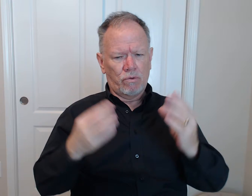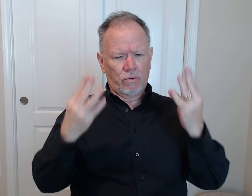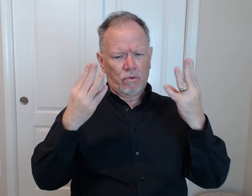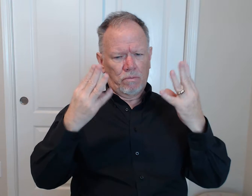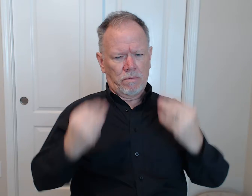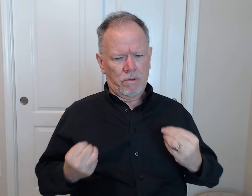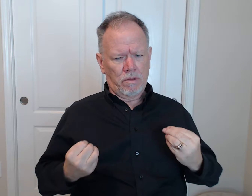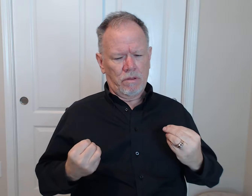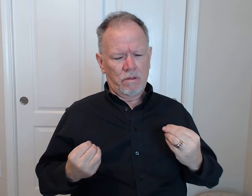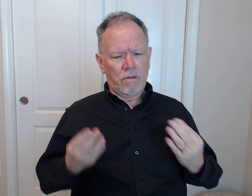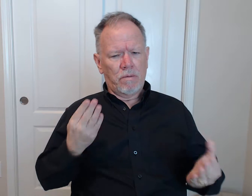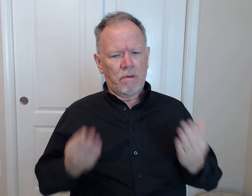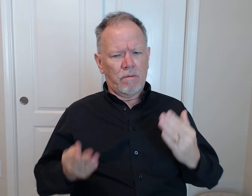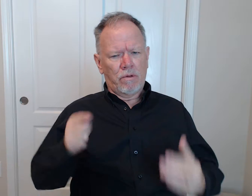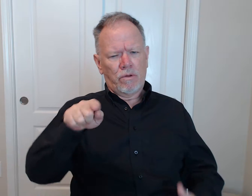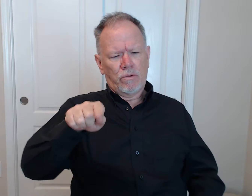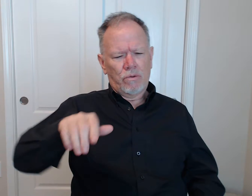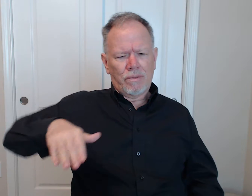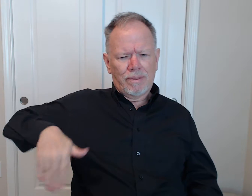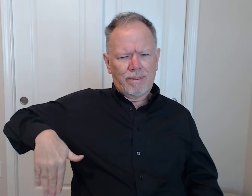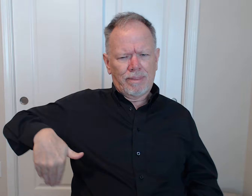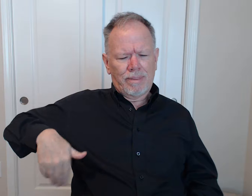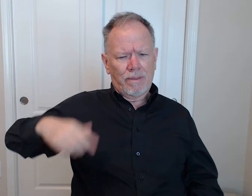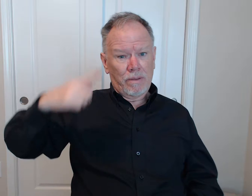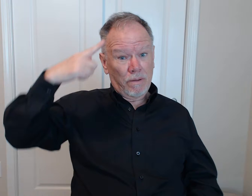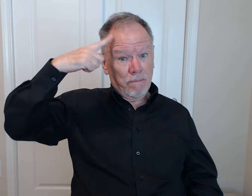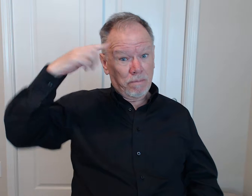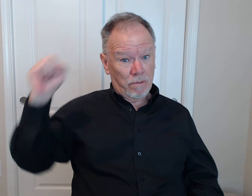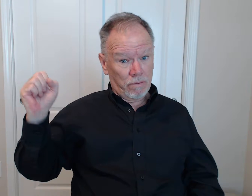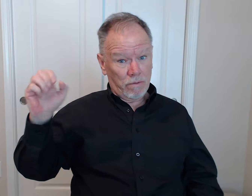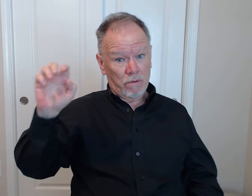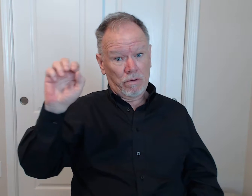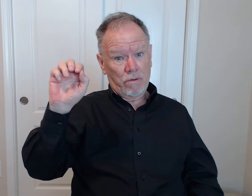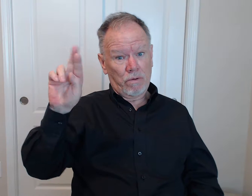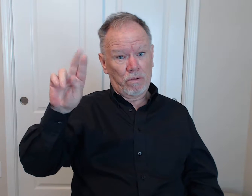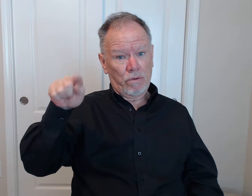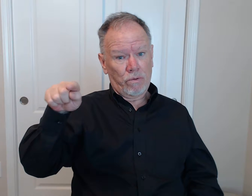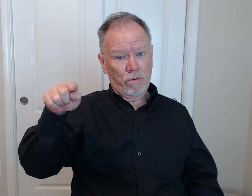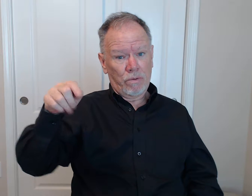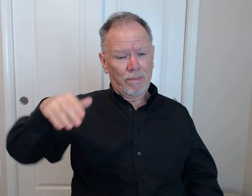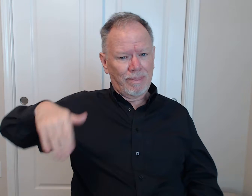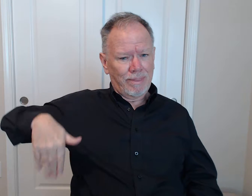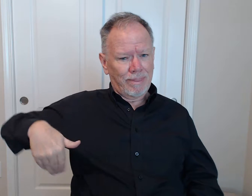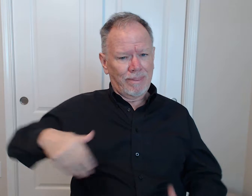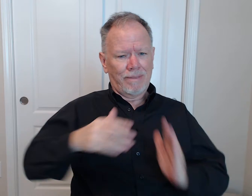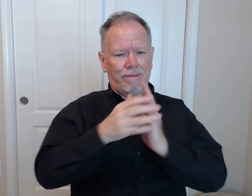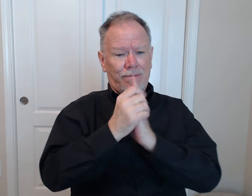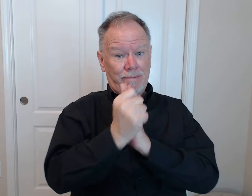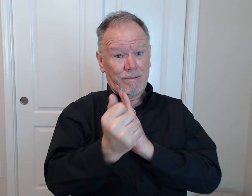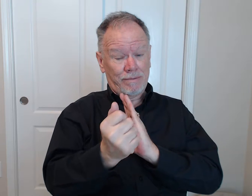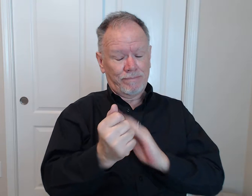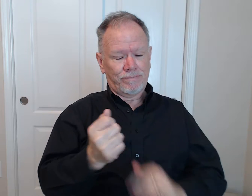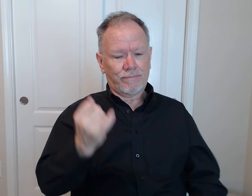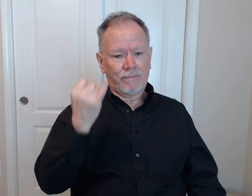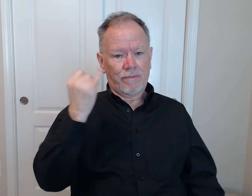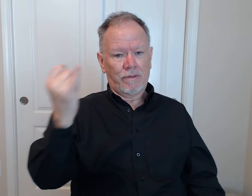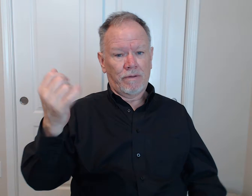you haven't already mastered this. You say, well, if I have one, let's call that an